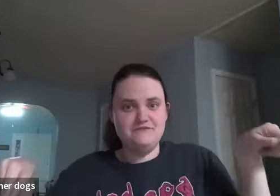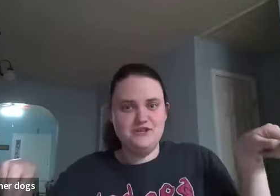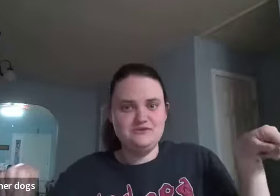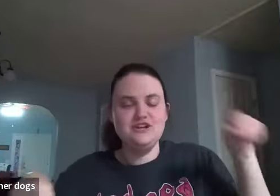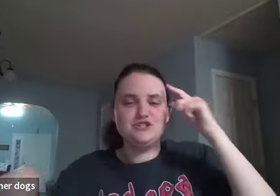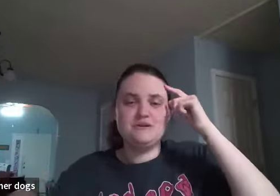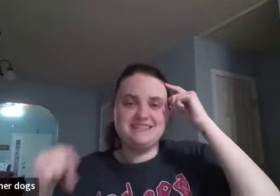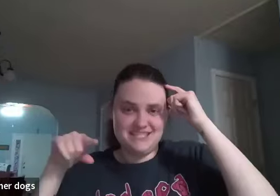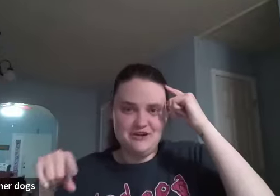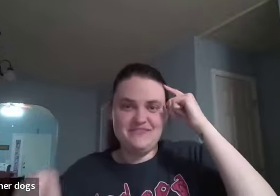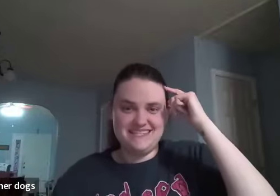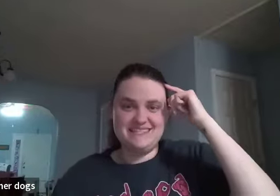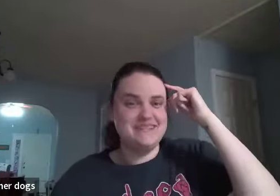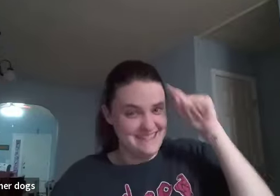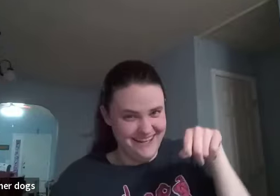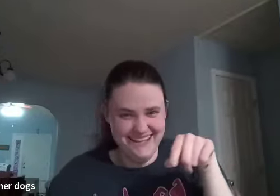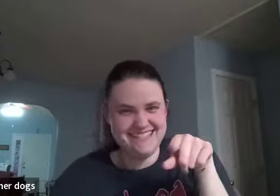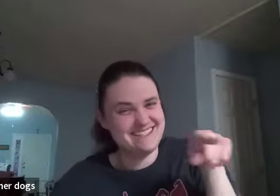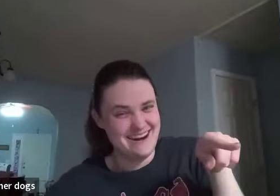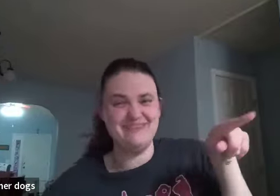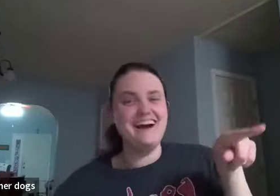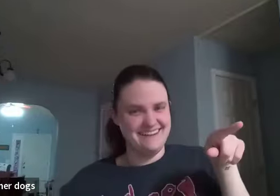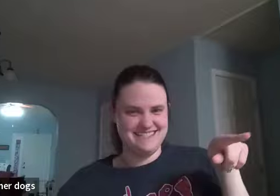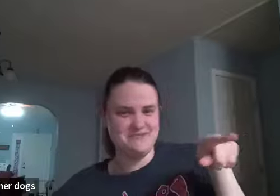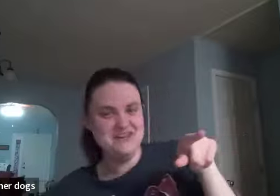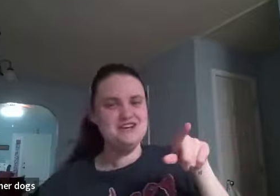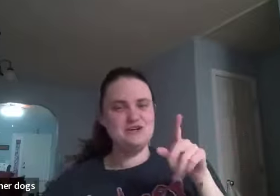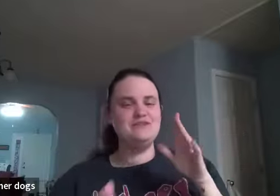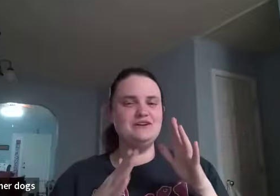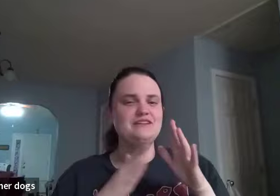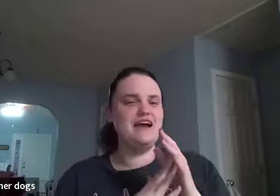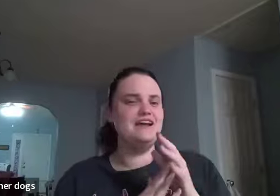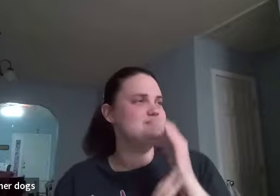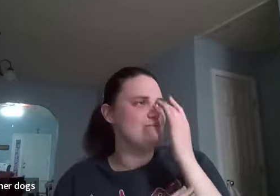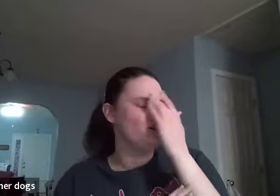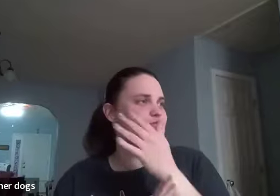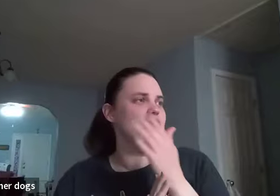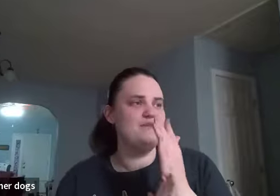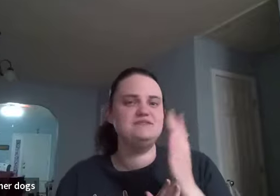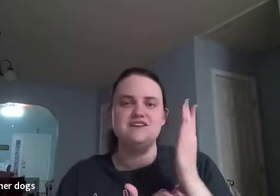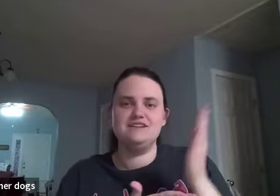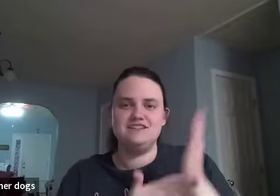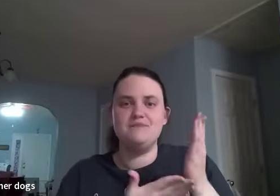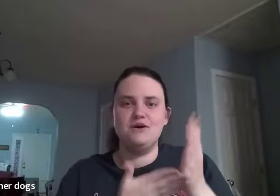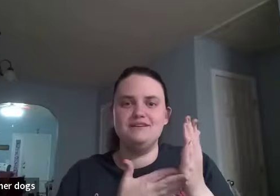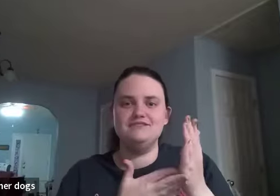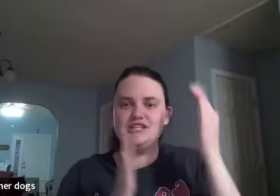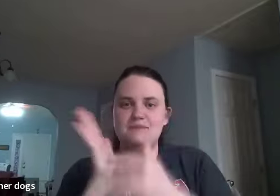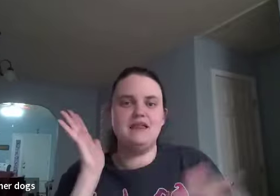lot of views, so we can show that this is a big deal. This is great. We're not gonna stop it. So it literally, I knew someone who kept it nonstop going, just had it